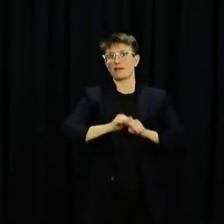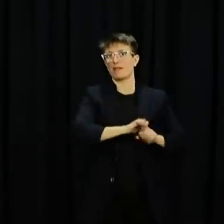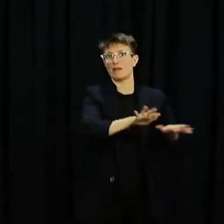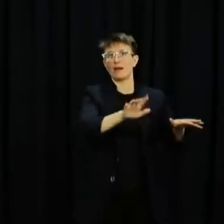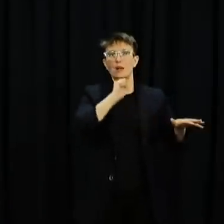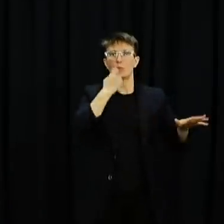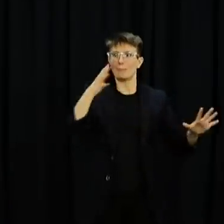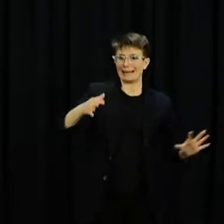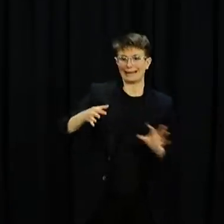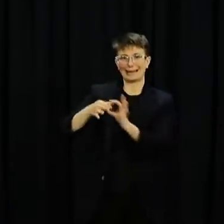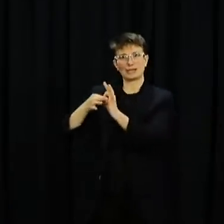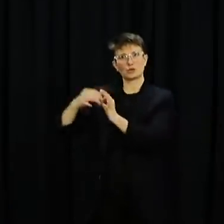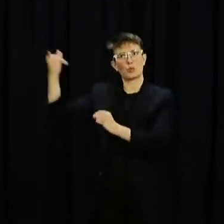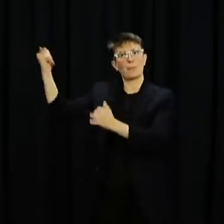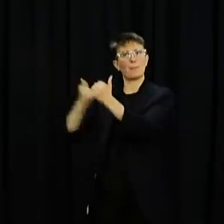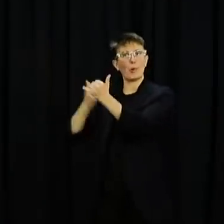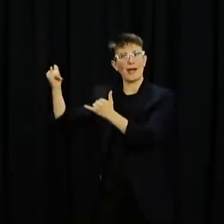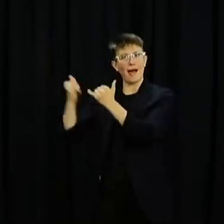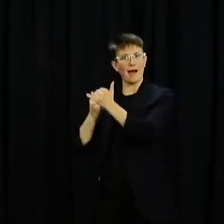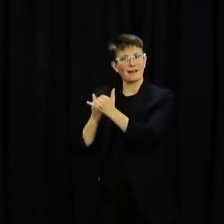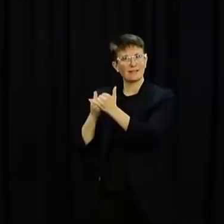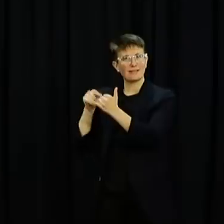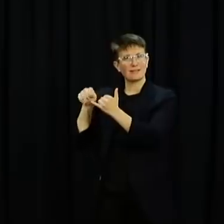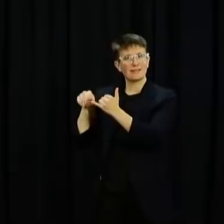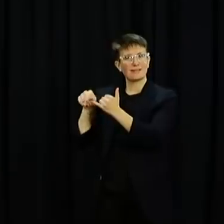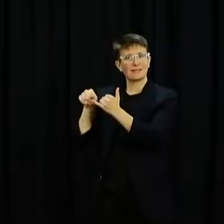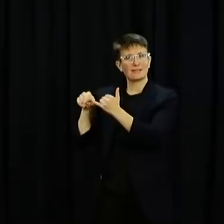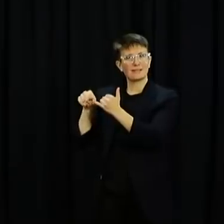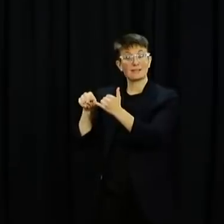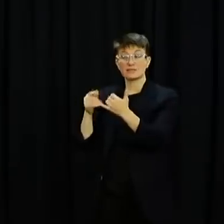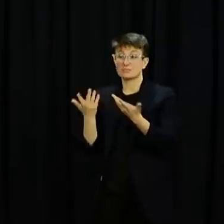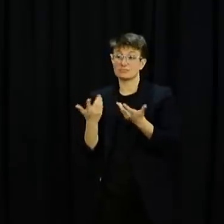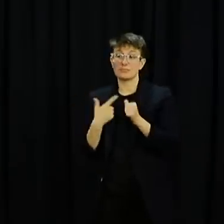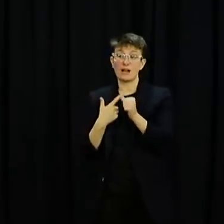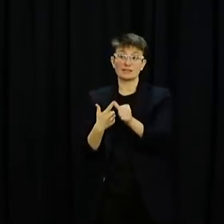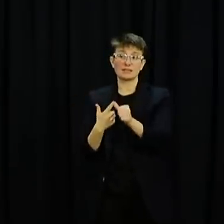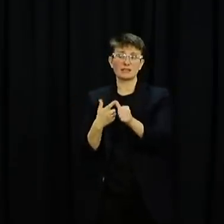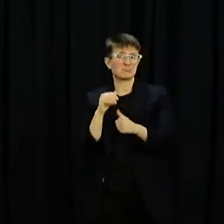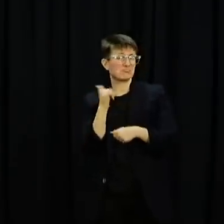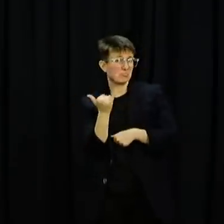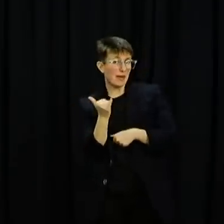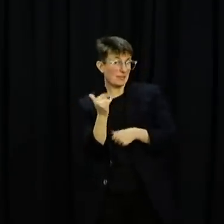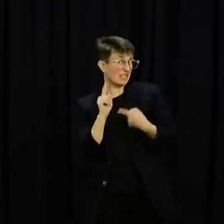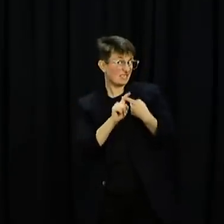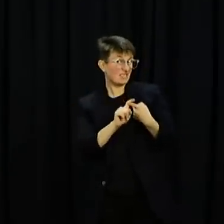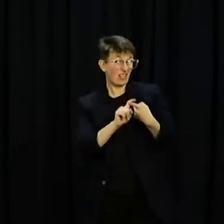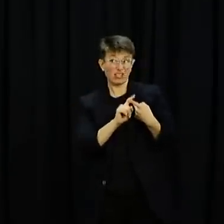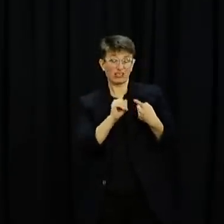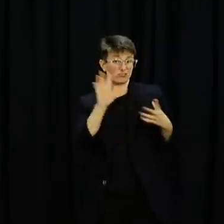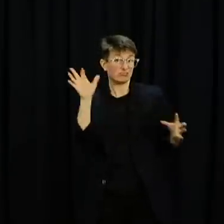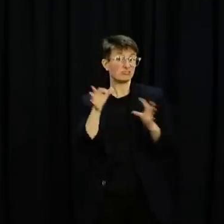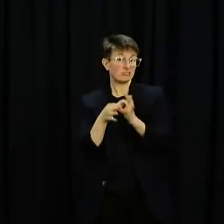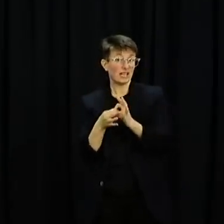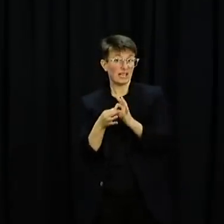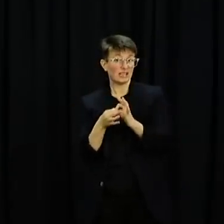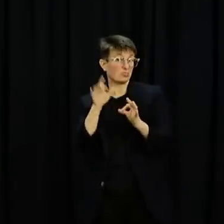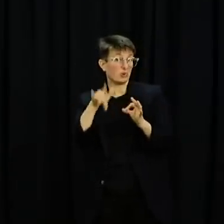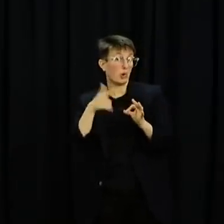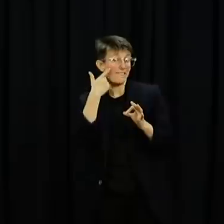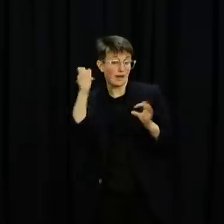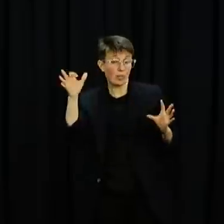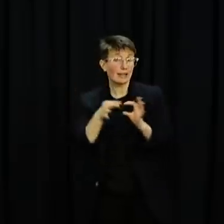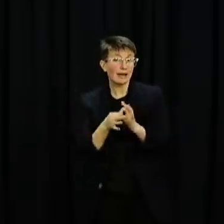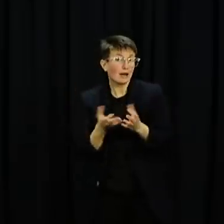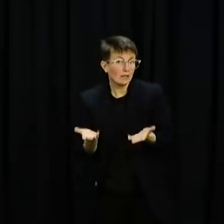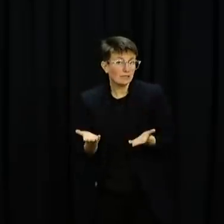it for you to... And look, it may yet still be. What we're trying to identify is that chain,